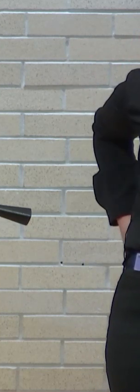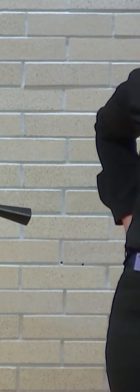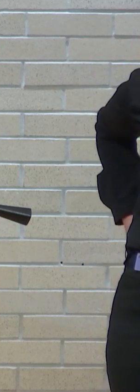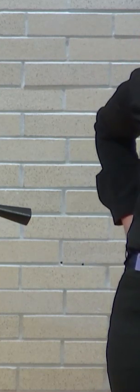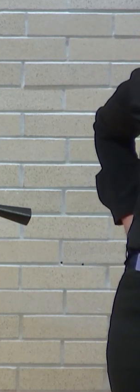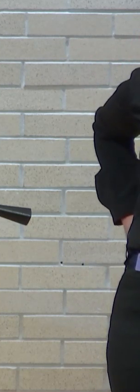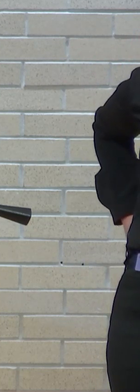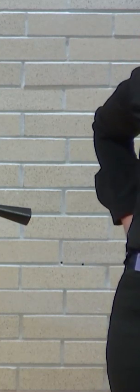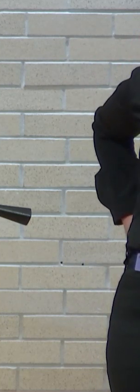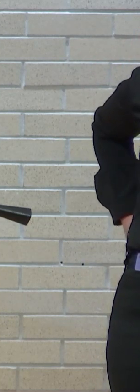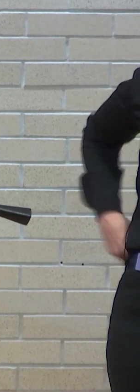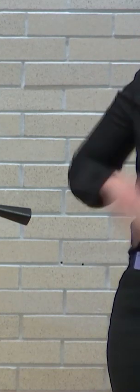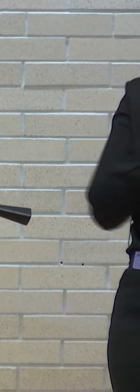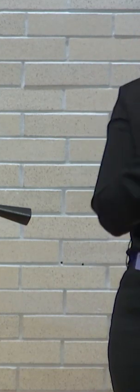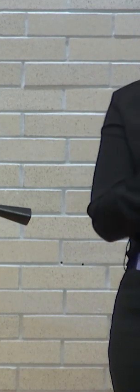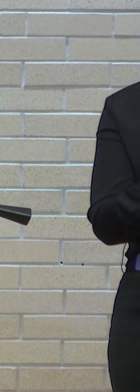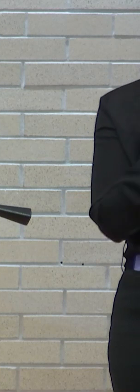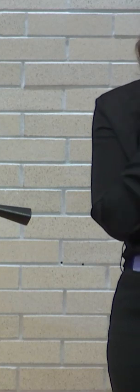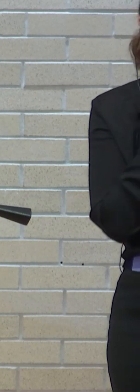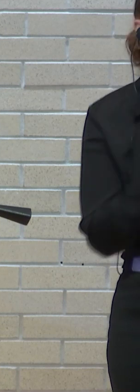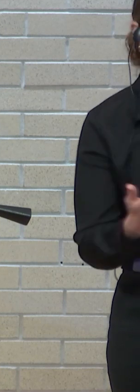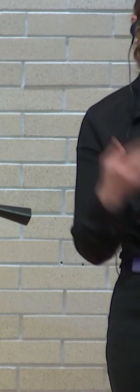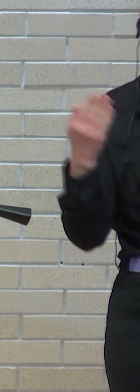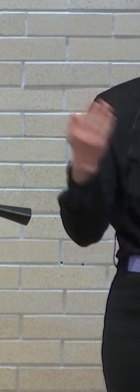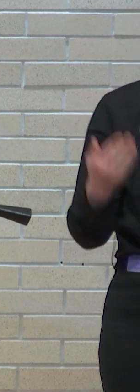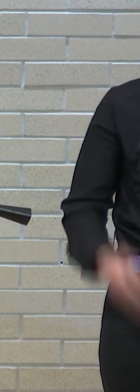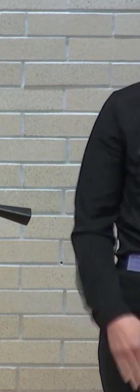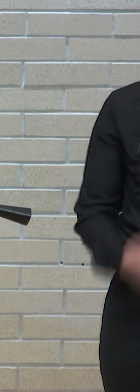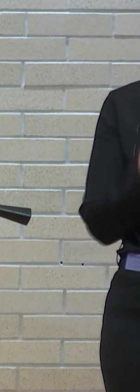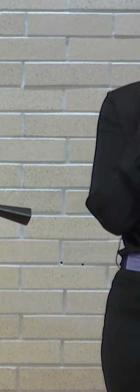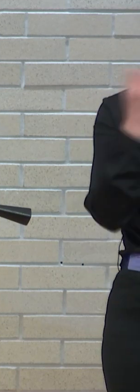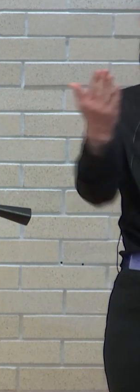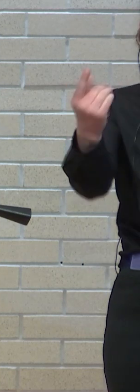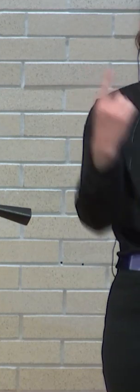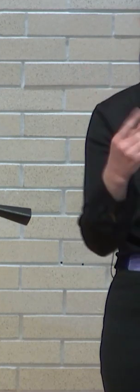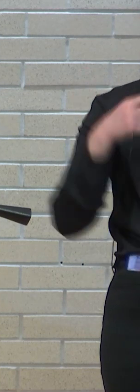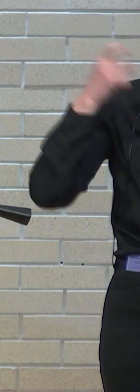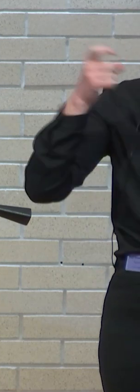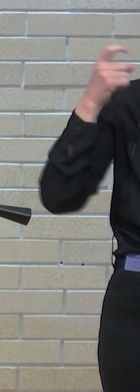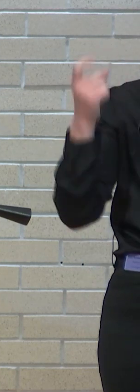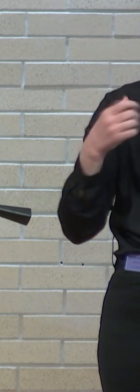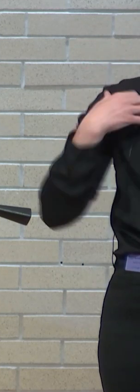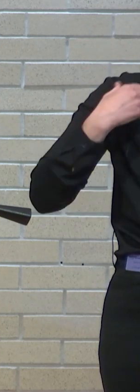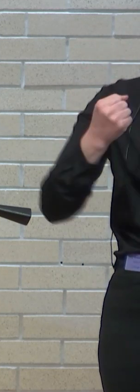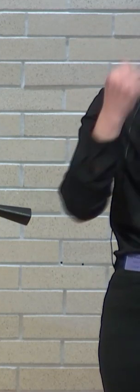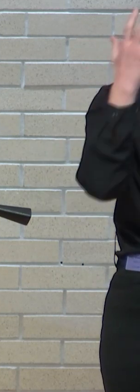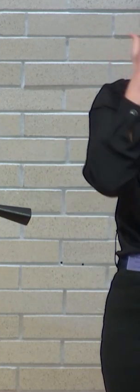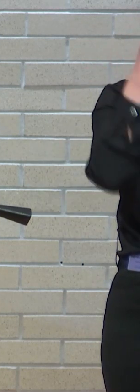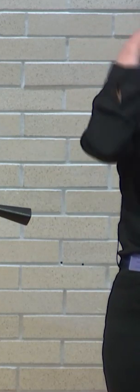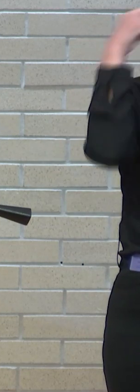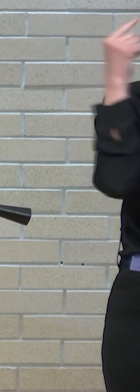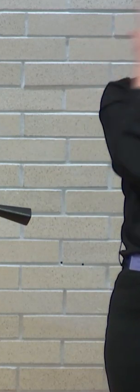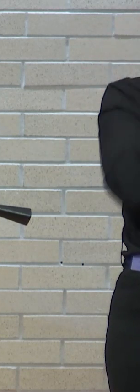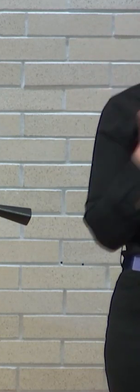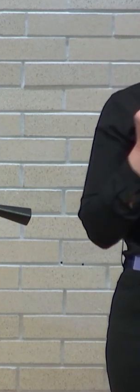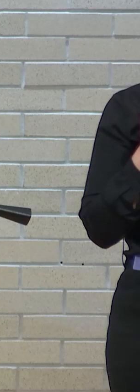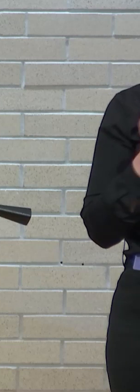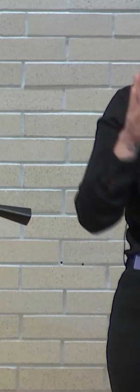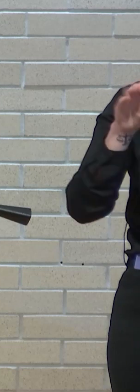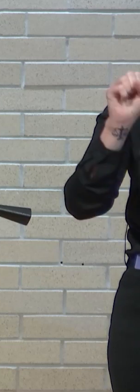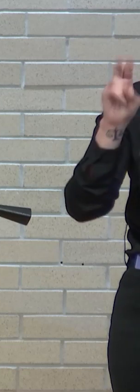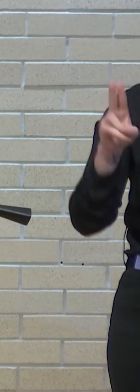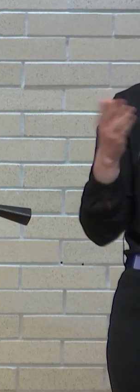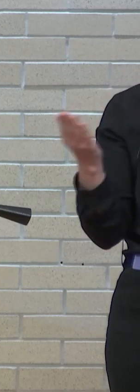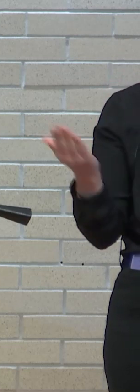Thank you for the warm welcome, and thank you for coming to celebrate the bold, black, and beautiful with the Black Student Union this